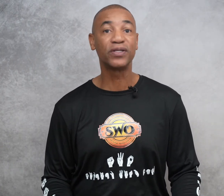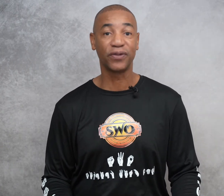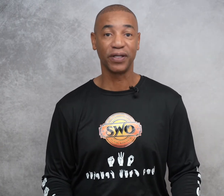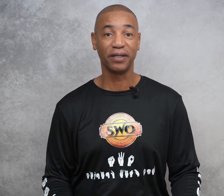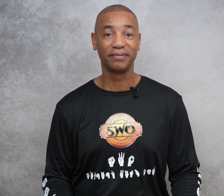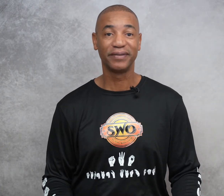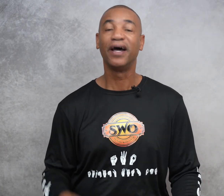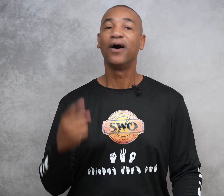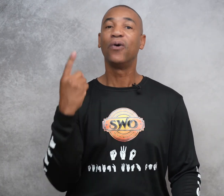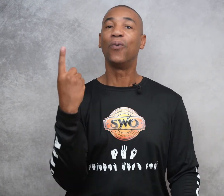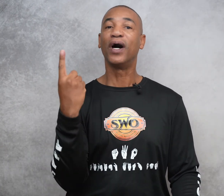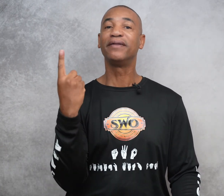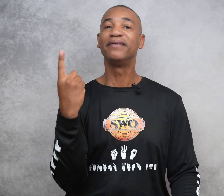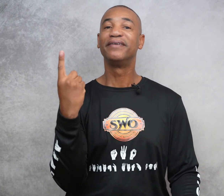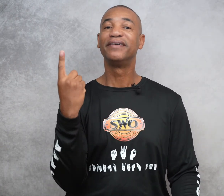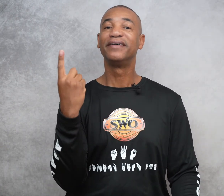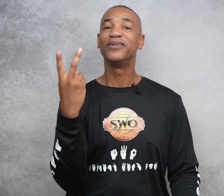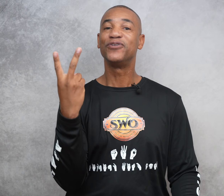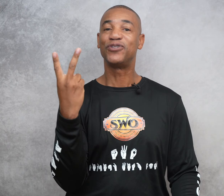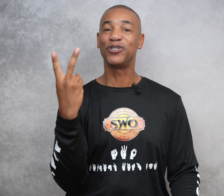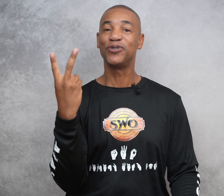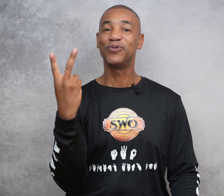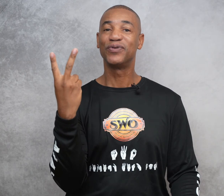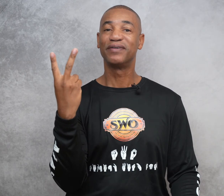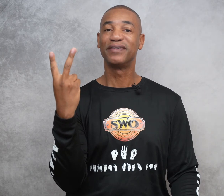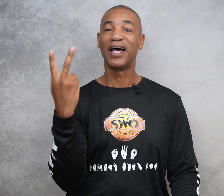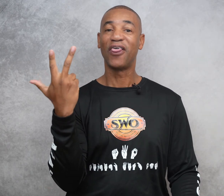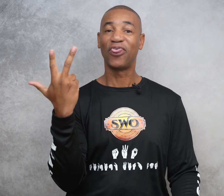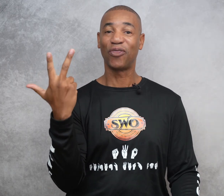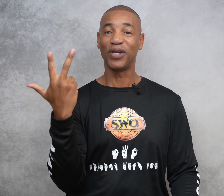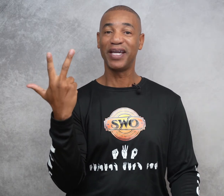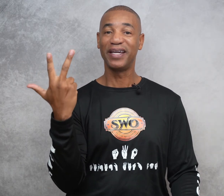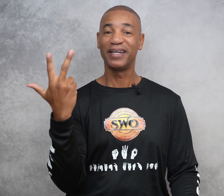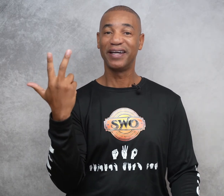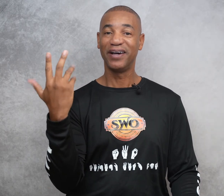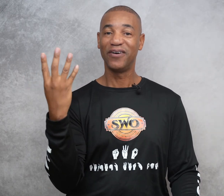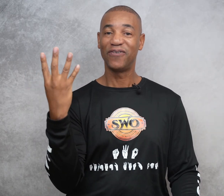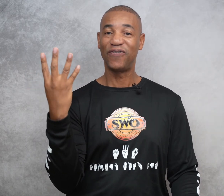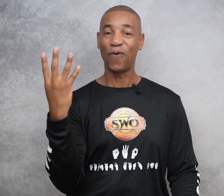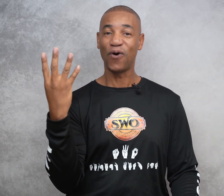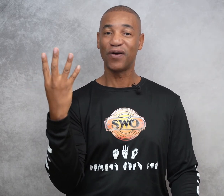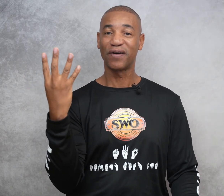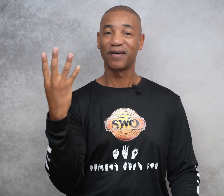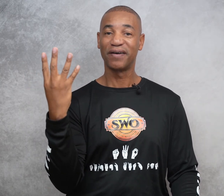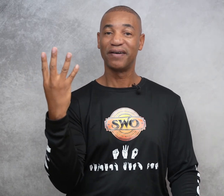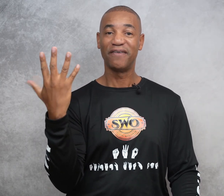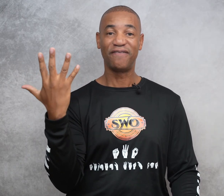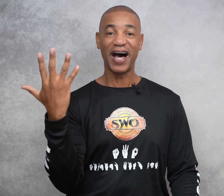30? 1, 2, 3, 4,